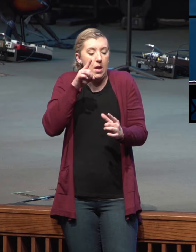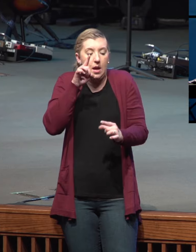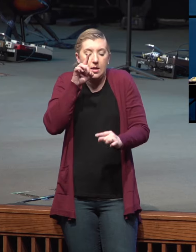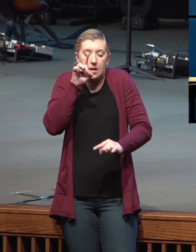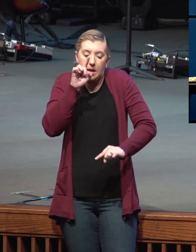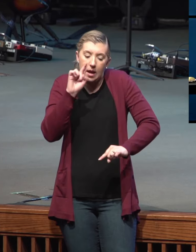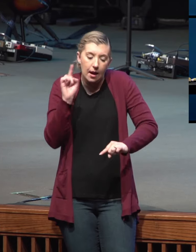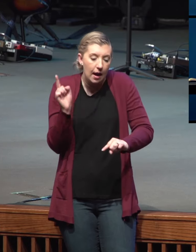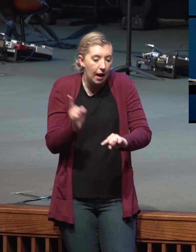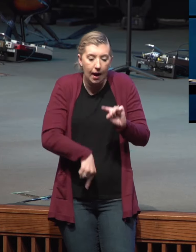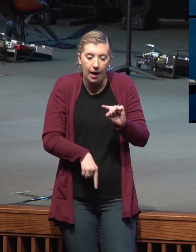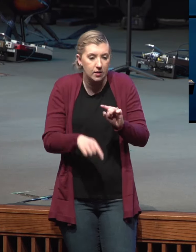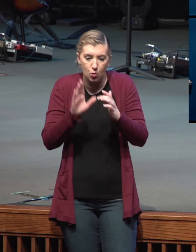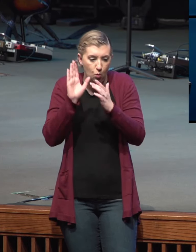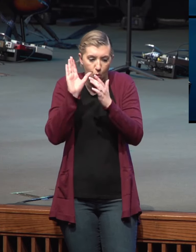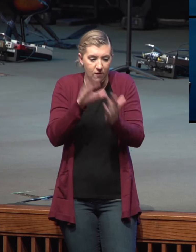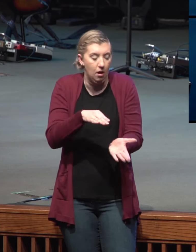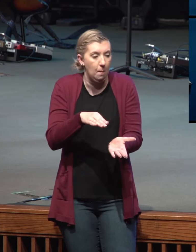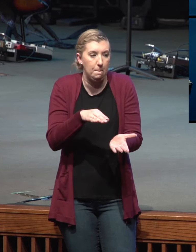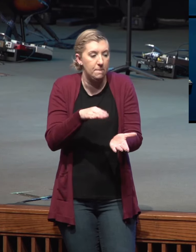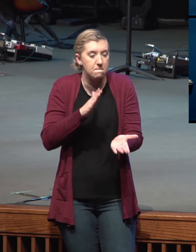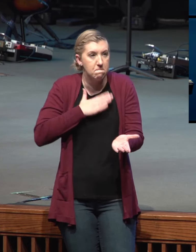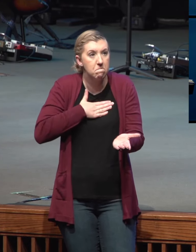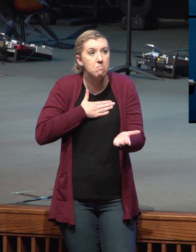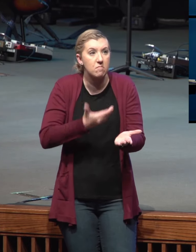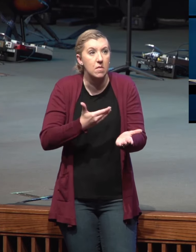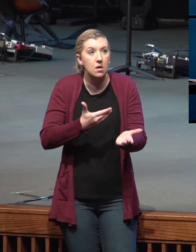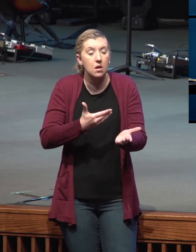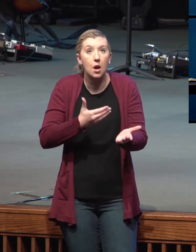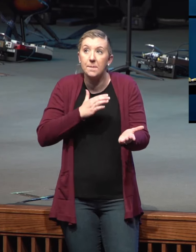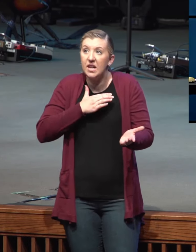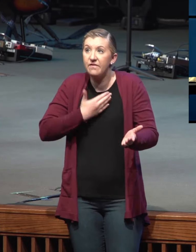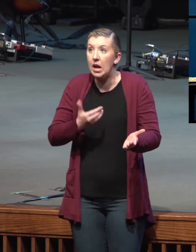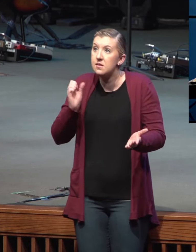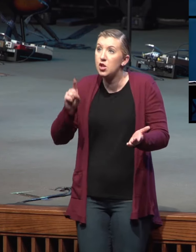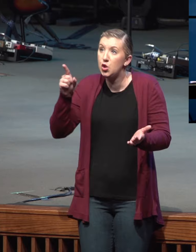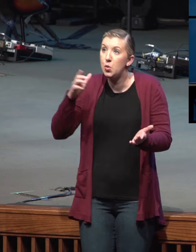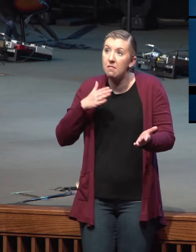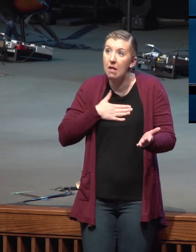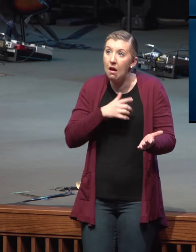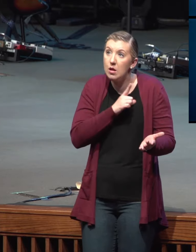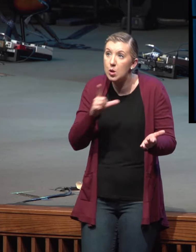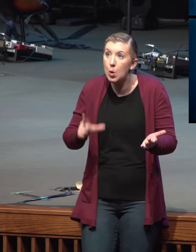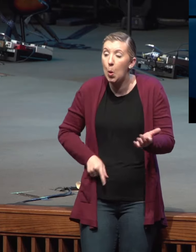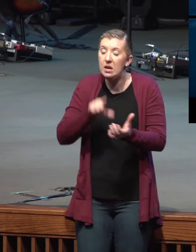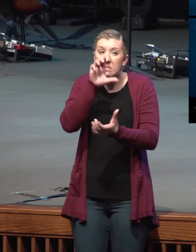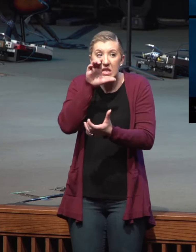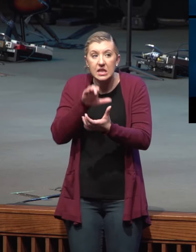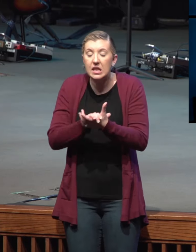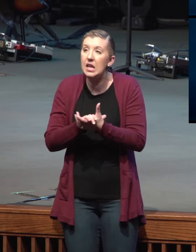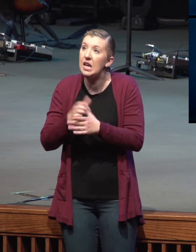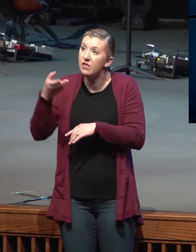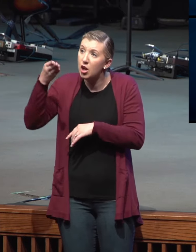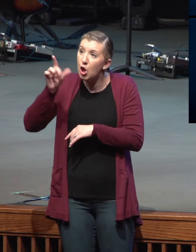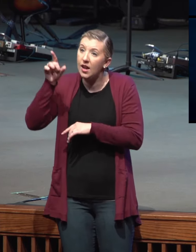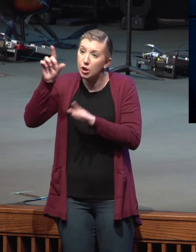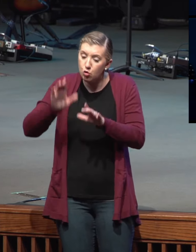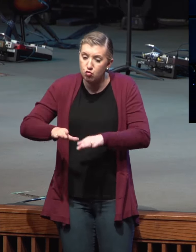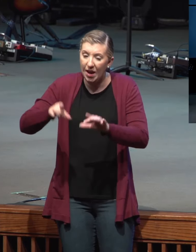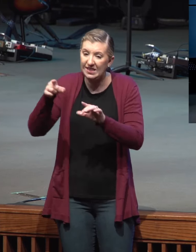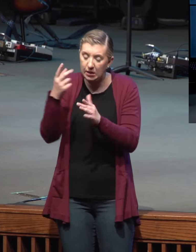cannot take down, but to confess him as Lord and to believe that God raised him from the